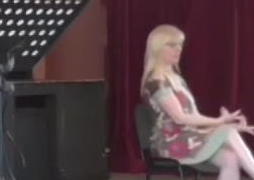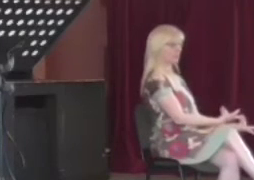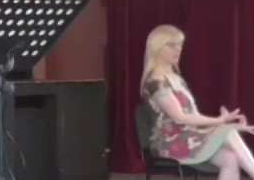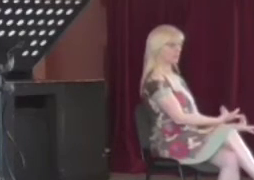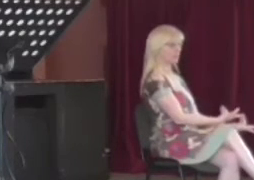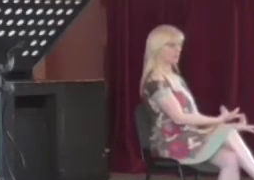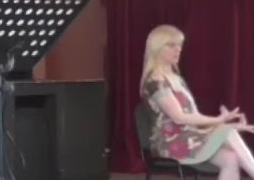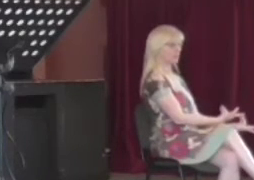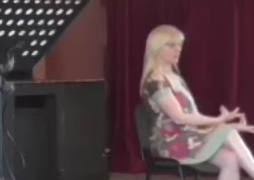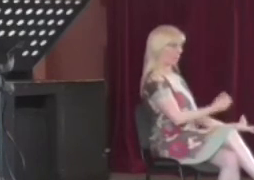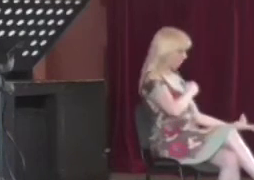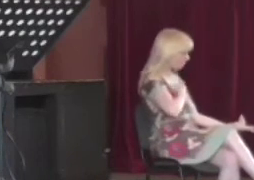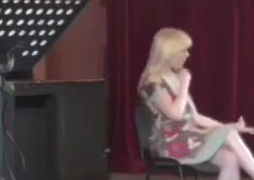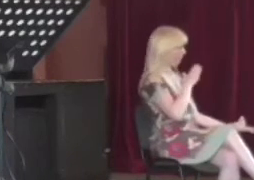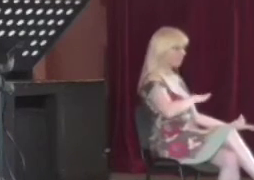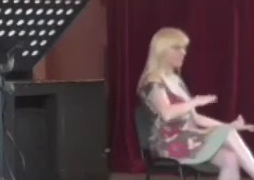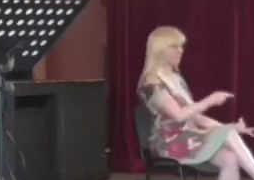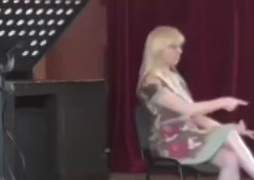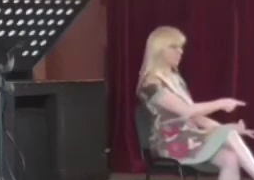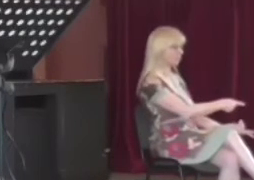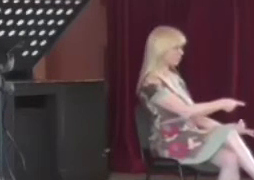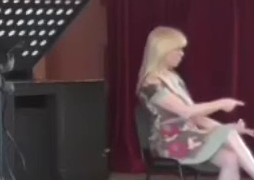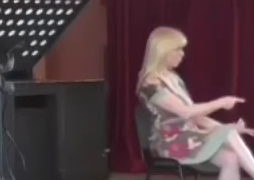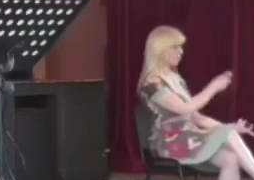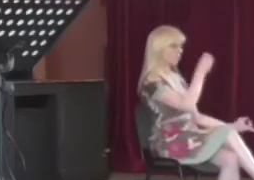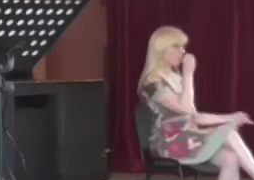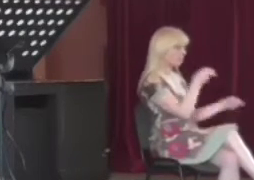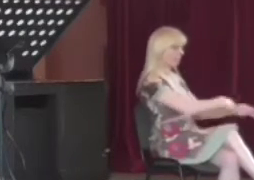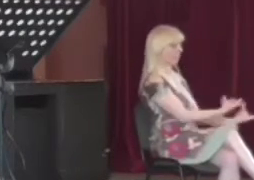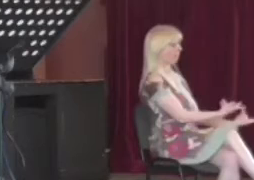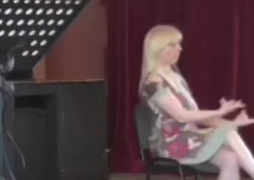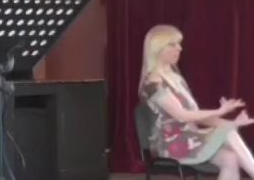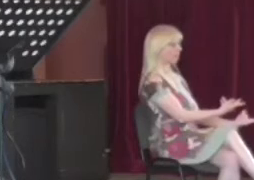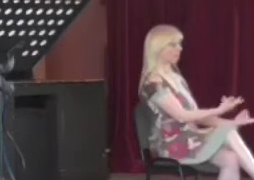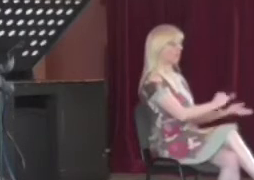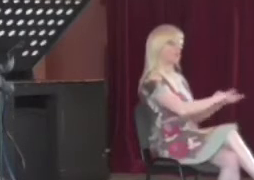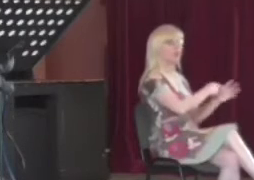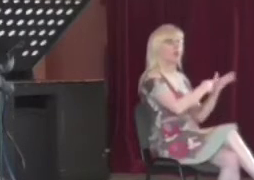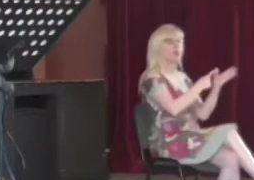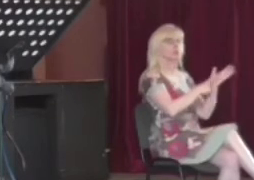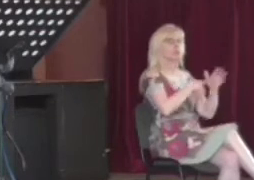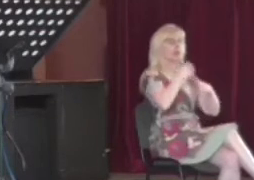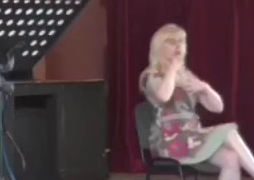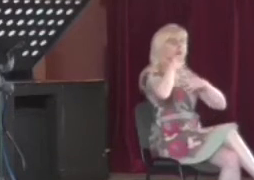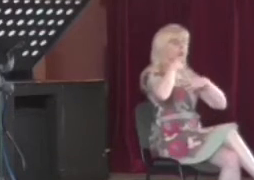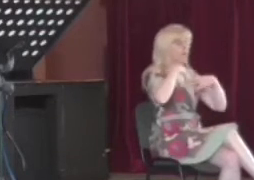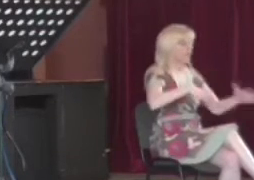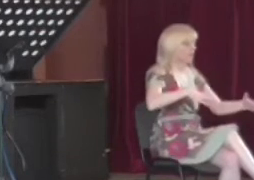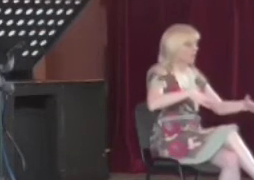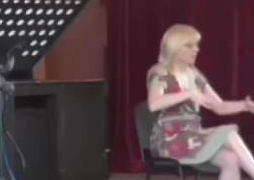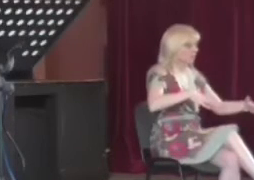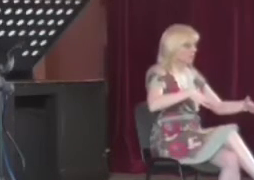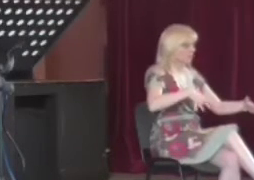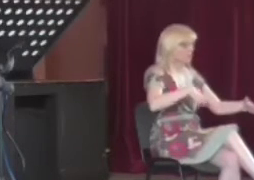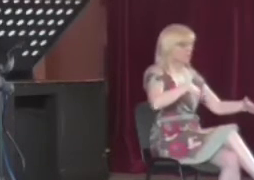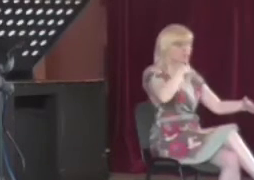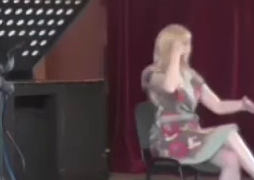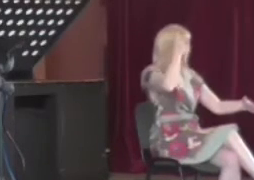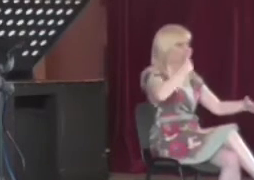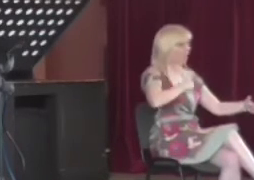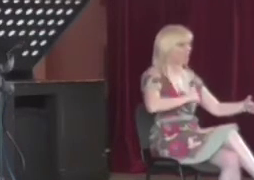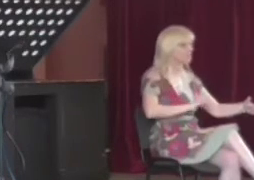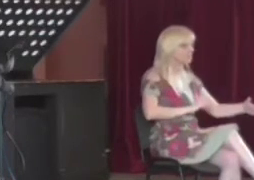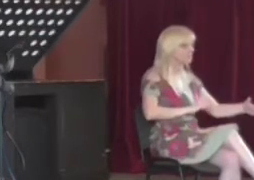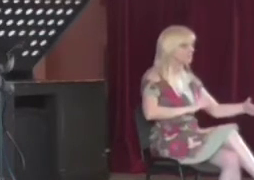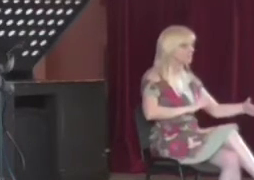did not eat or drink anything. In Damascus, there was a disciple named Ananias who was going to be absolutely cacking himself at